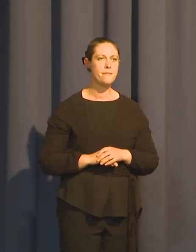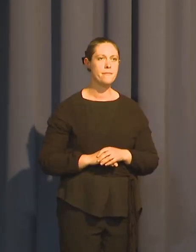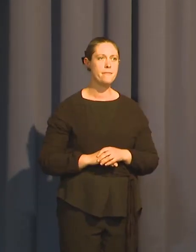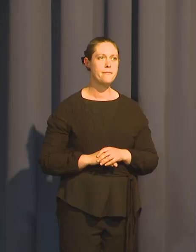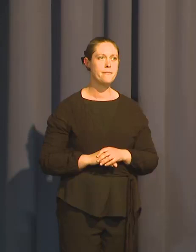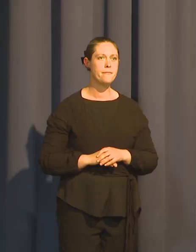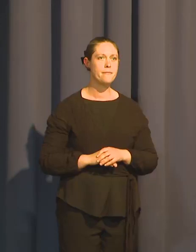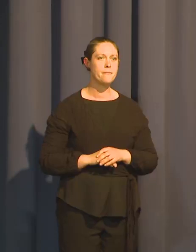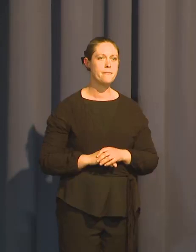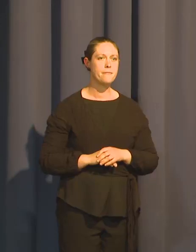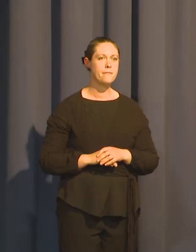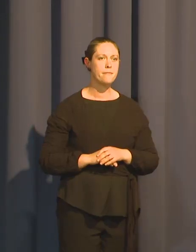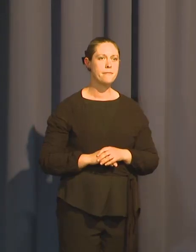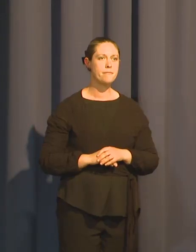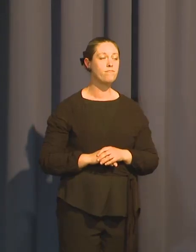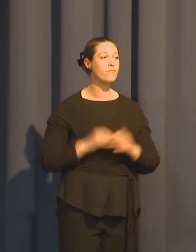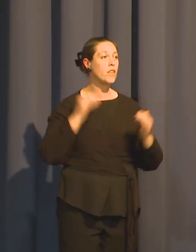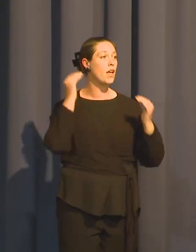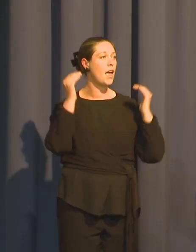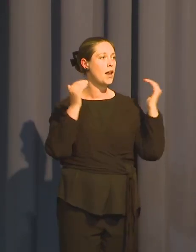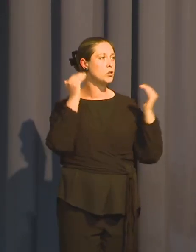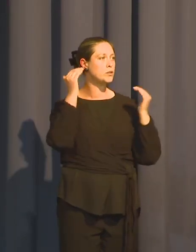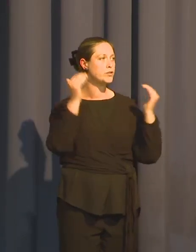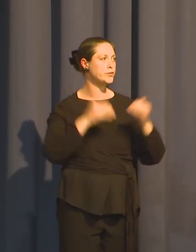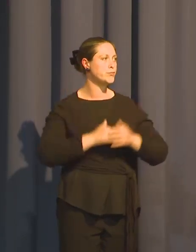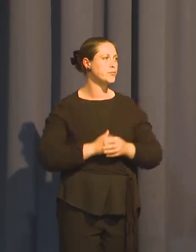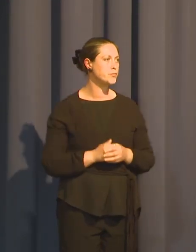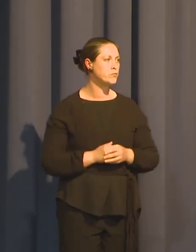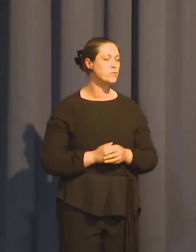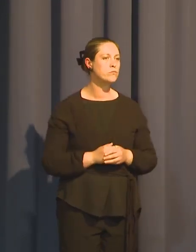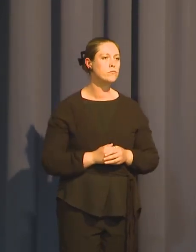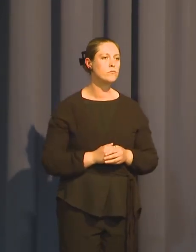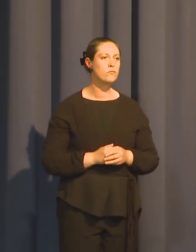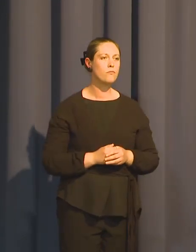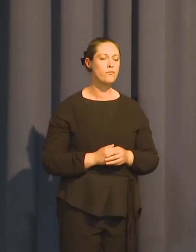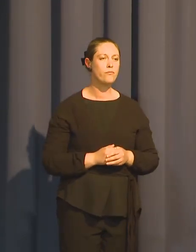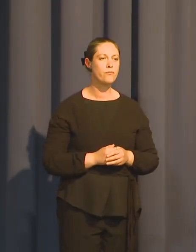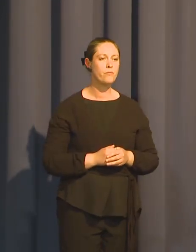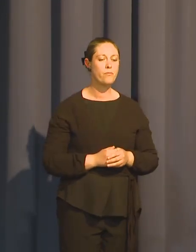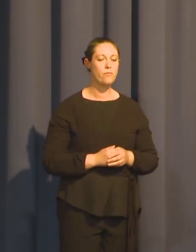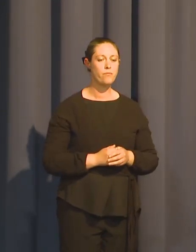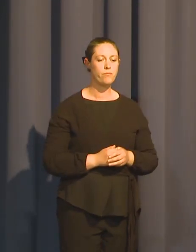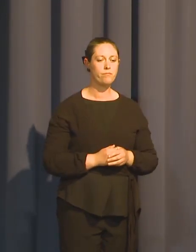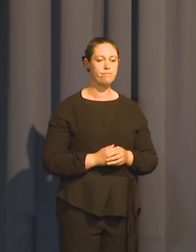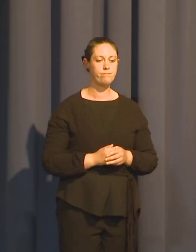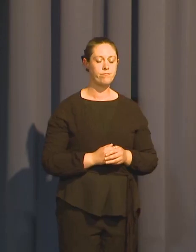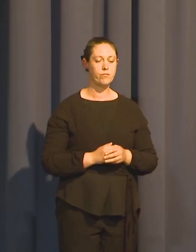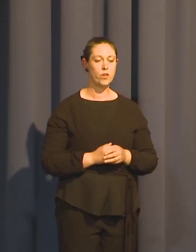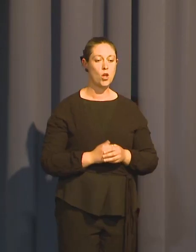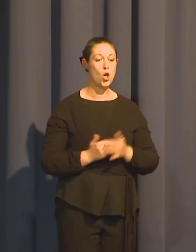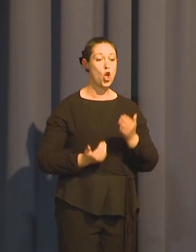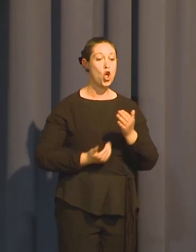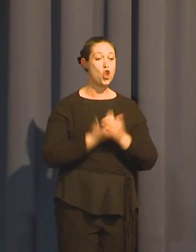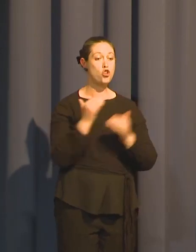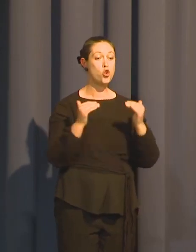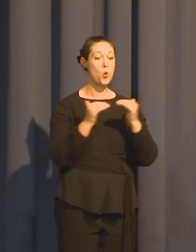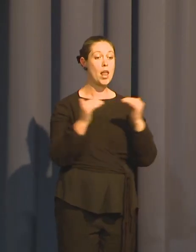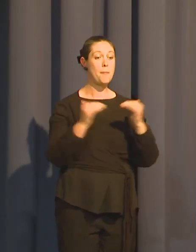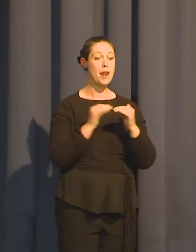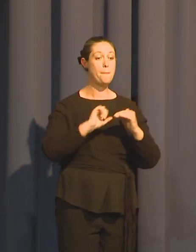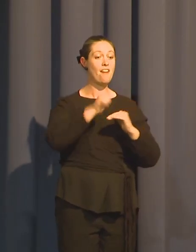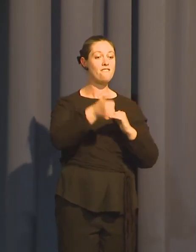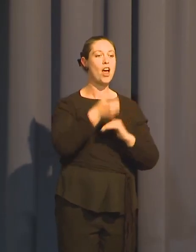Okay, so for adults, we found there were 36 adults that had blood lead levels above the new